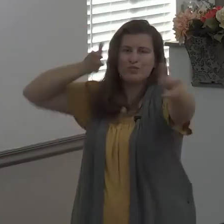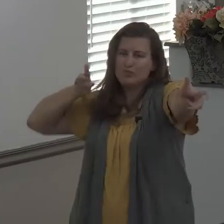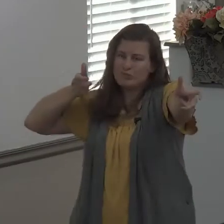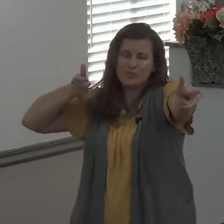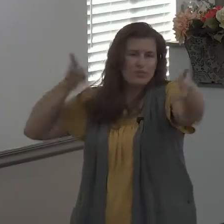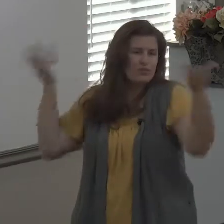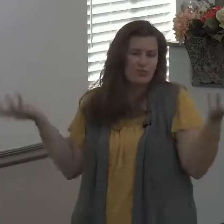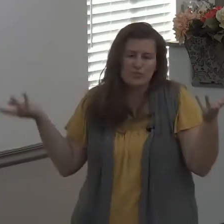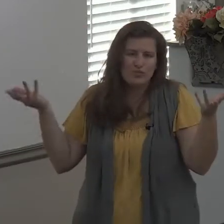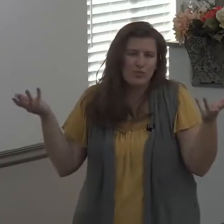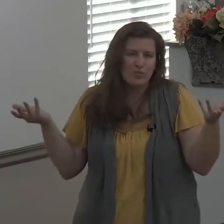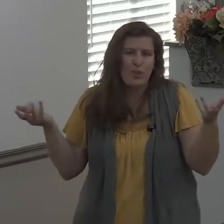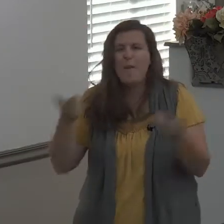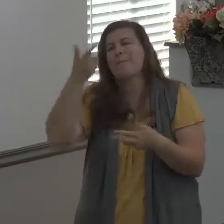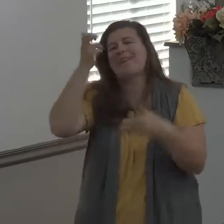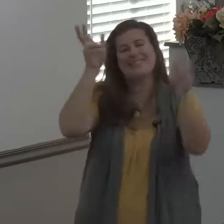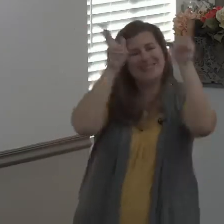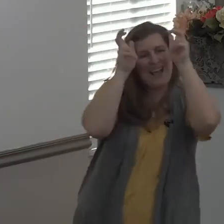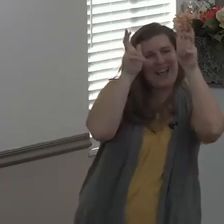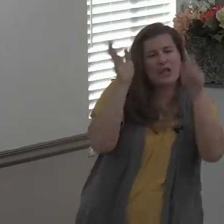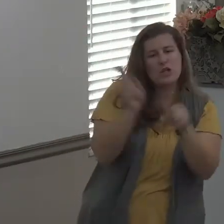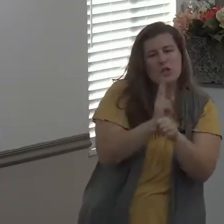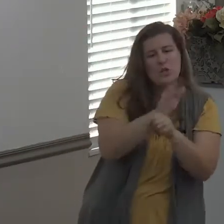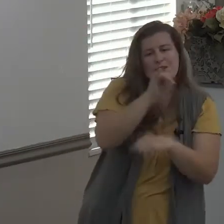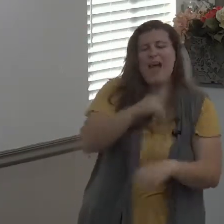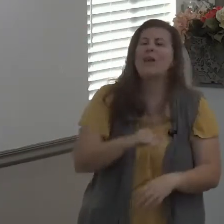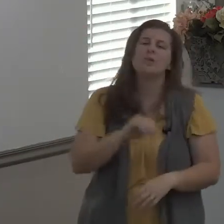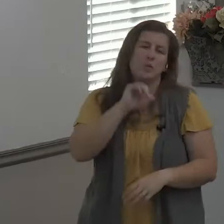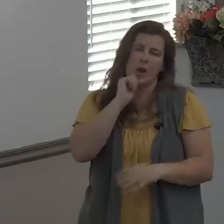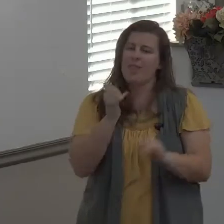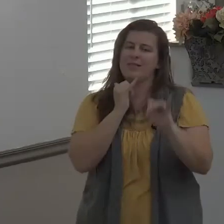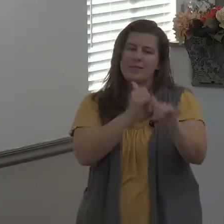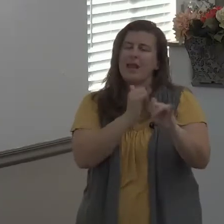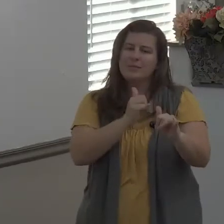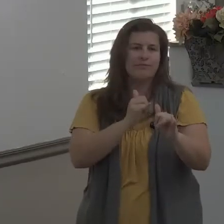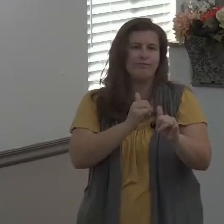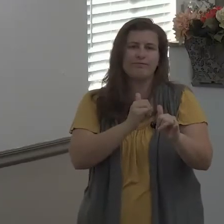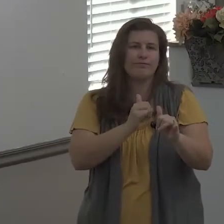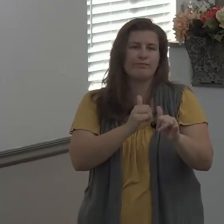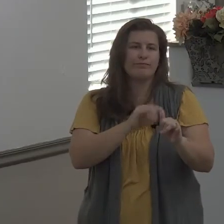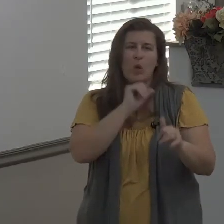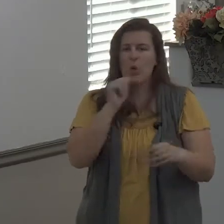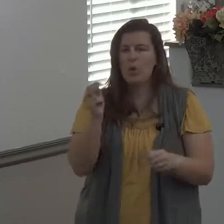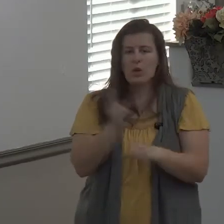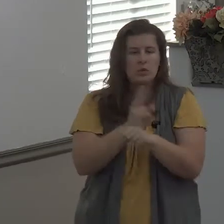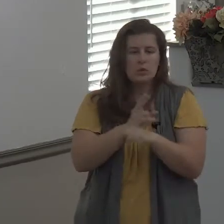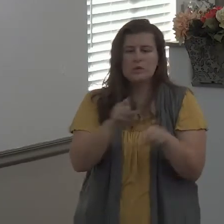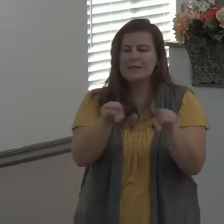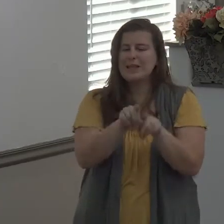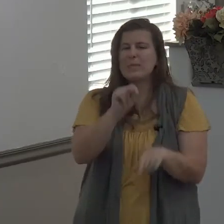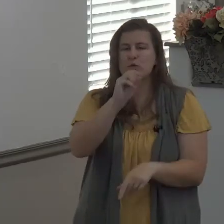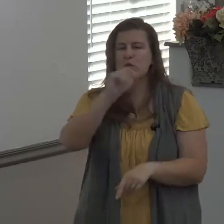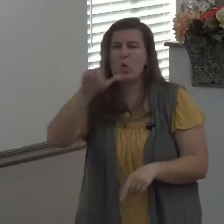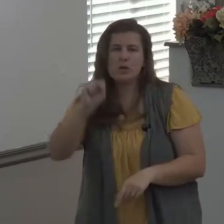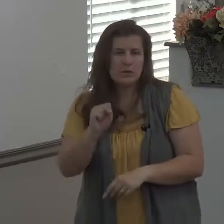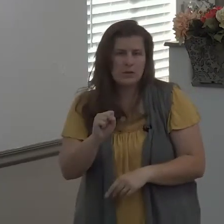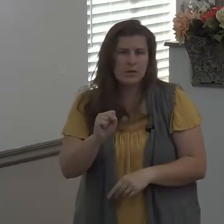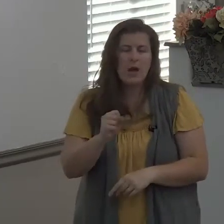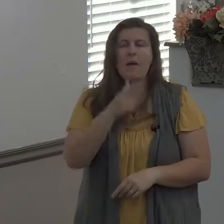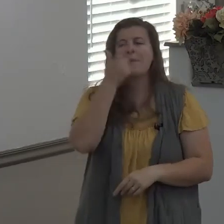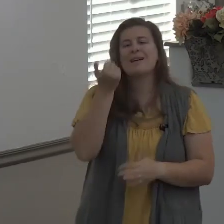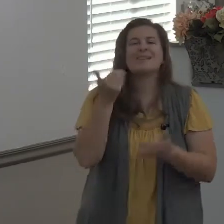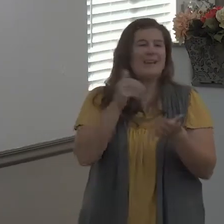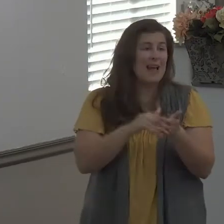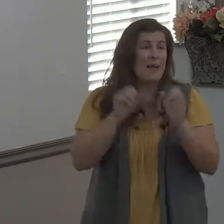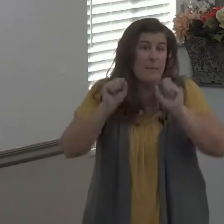Satan. And so God says, we don't use arrows for a very similar reason. Well, that's what Satan uses. We're nothing